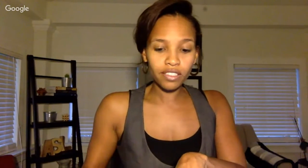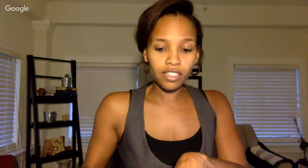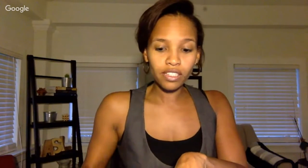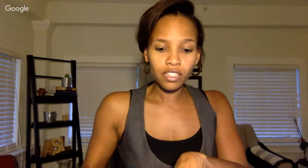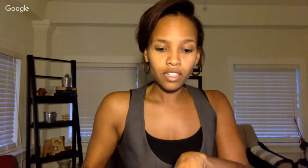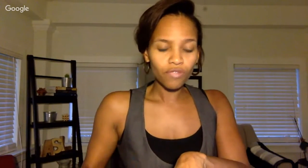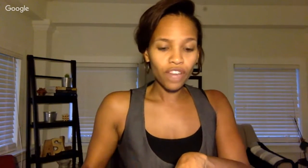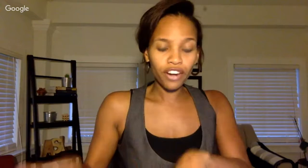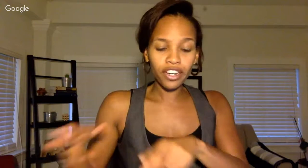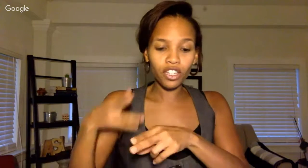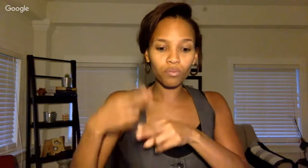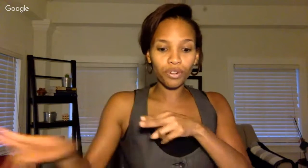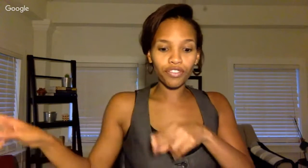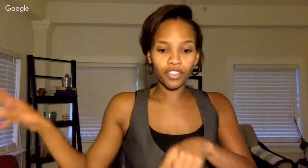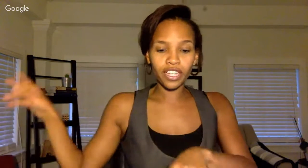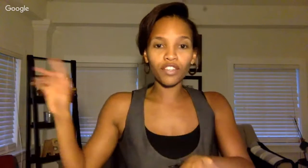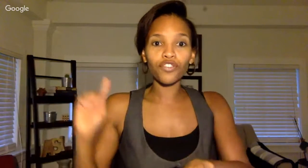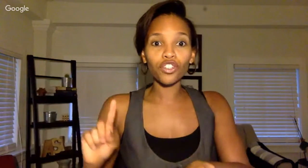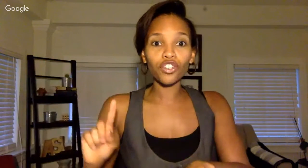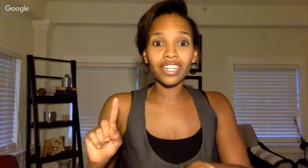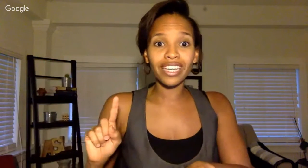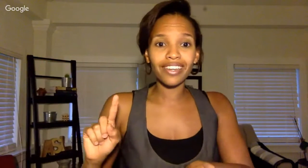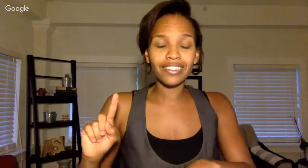things very briefly. The first thing is